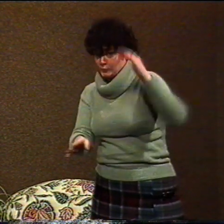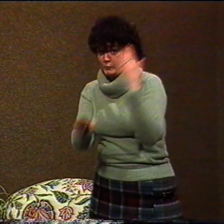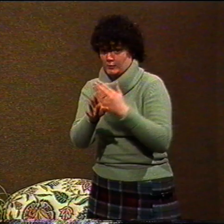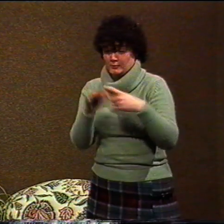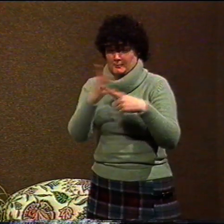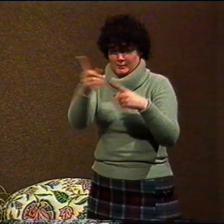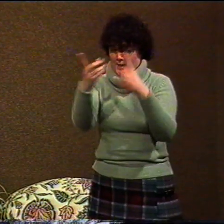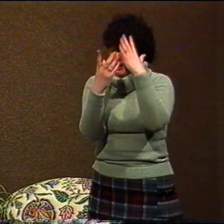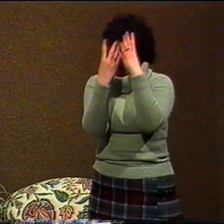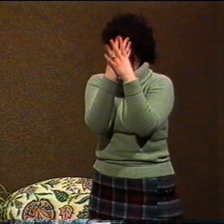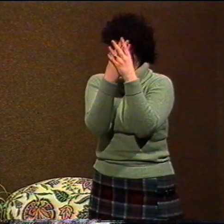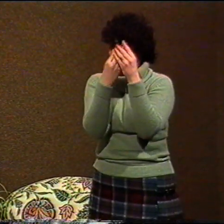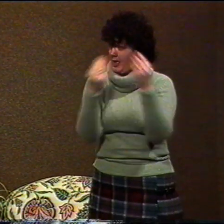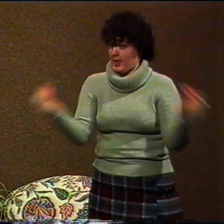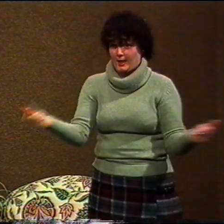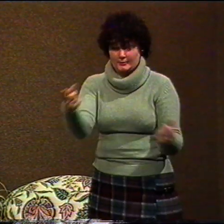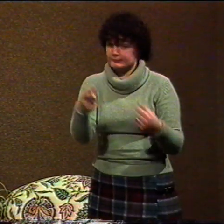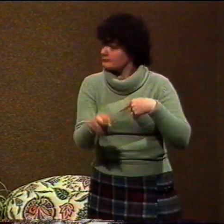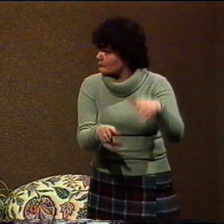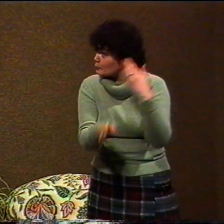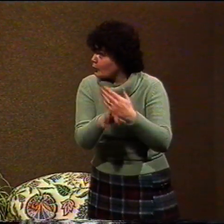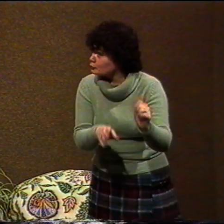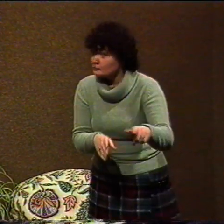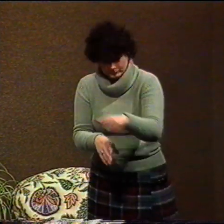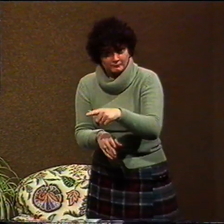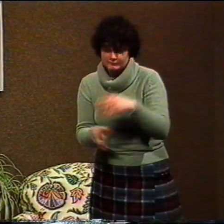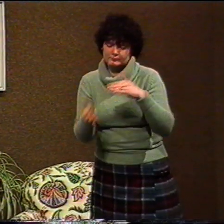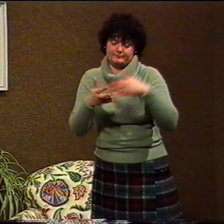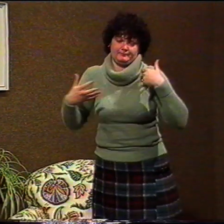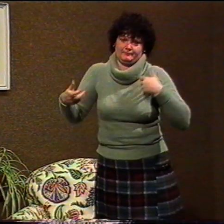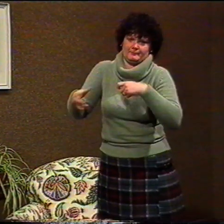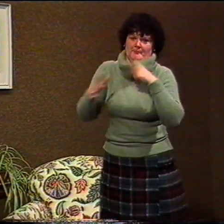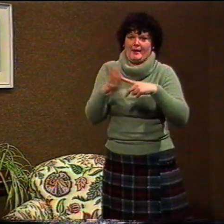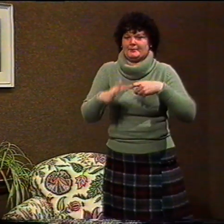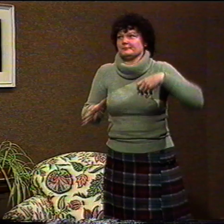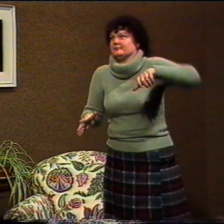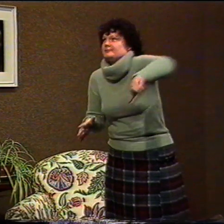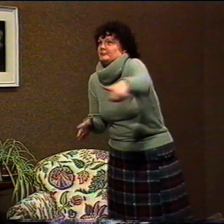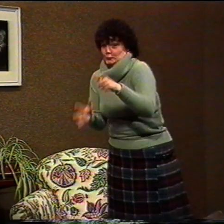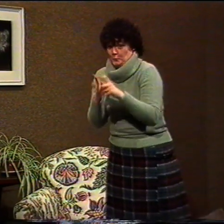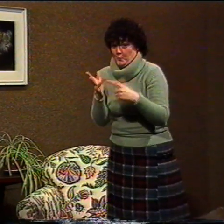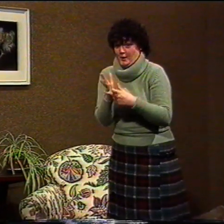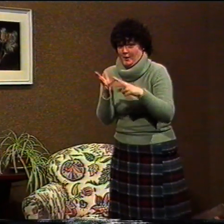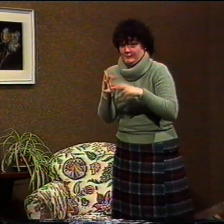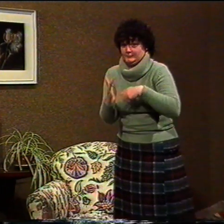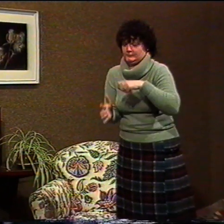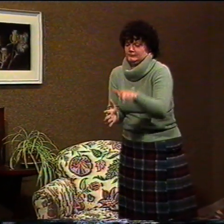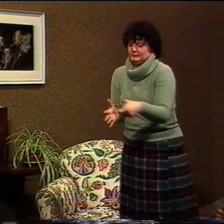"Is the oven working?" He said, "Yes," but it must have completely slipped his mind. So, I went to open the oven